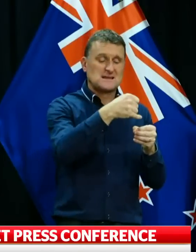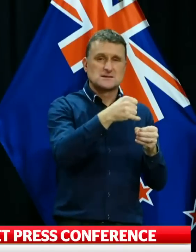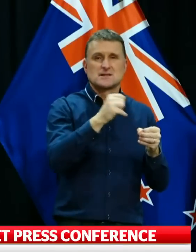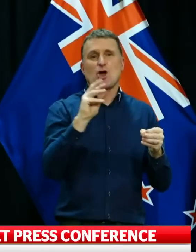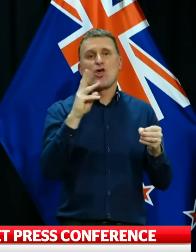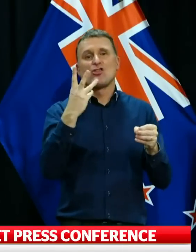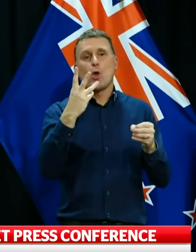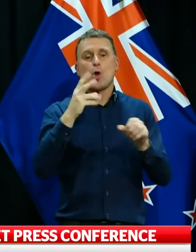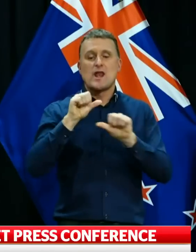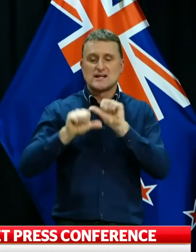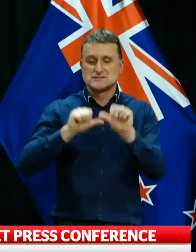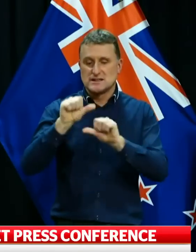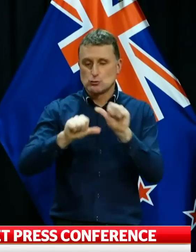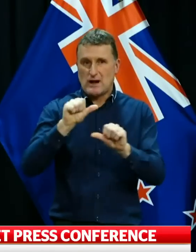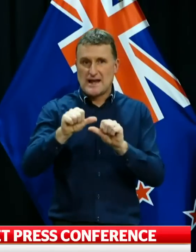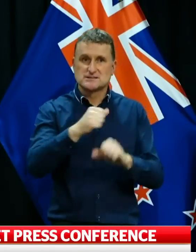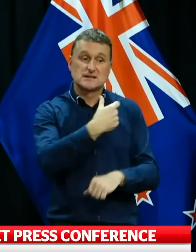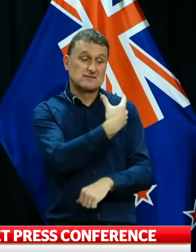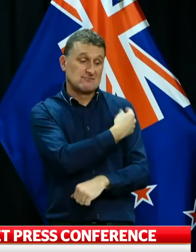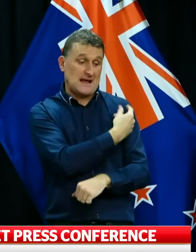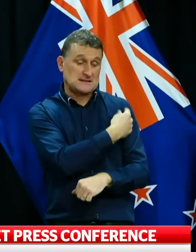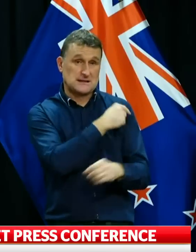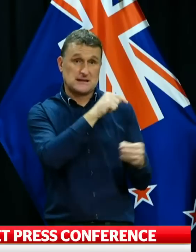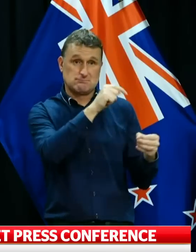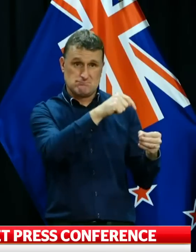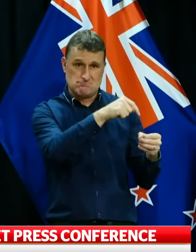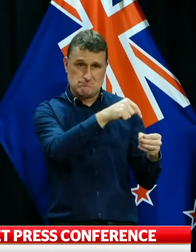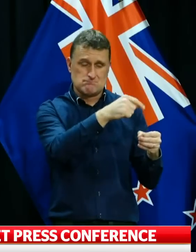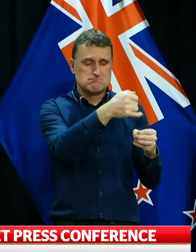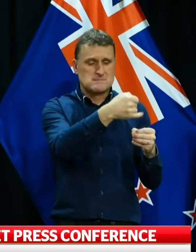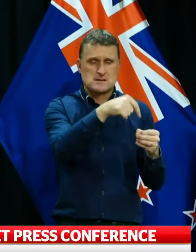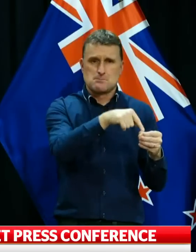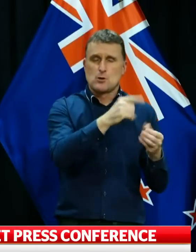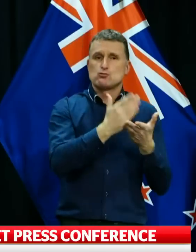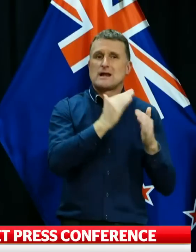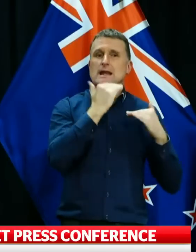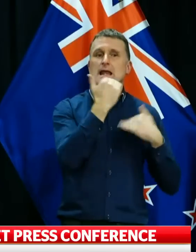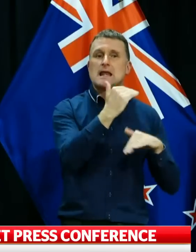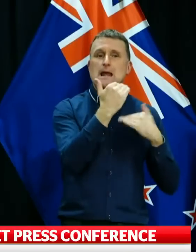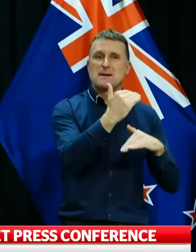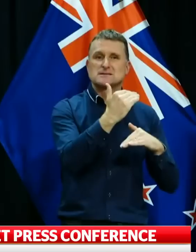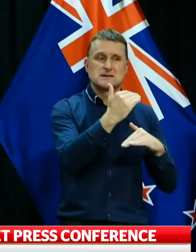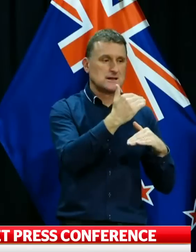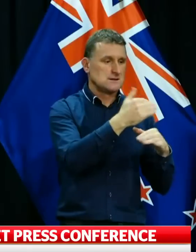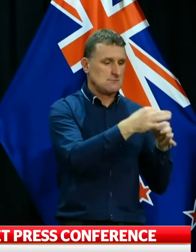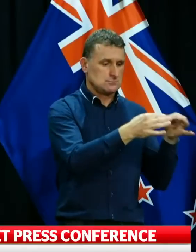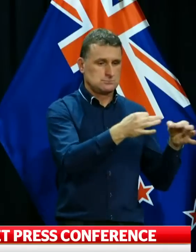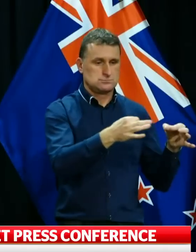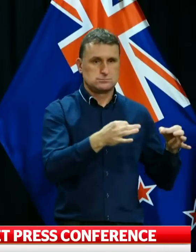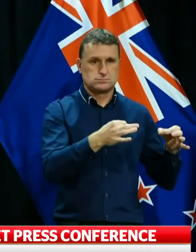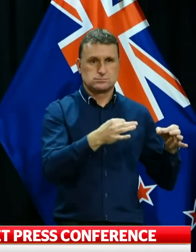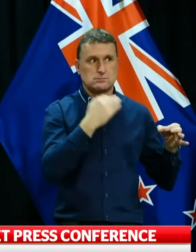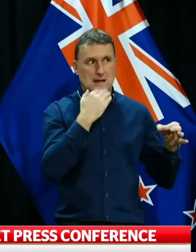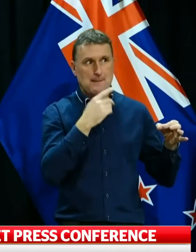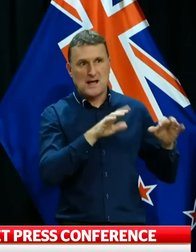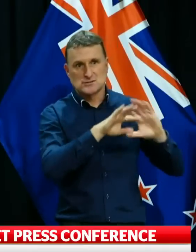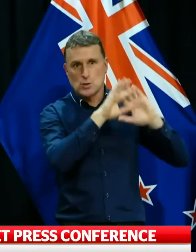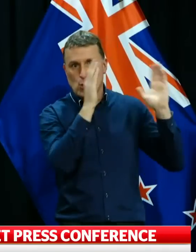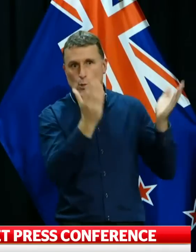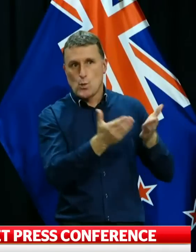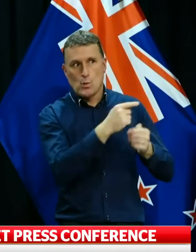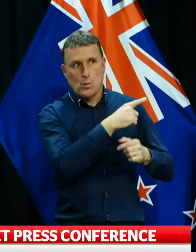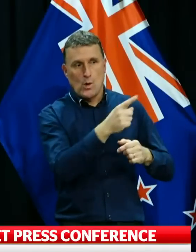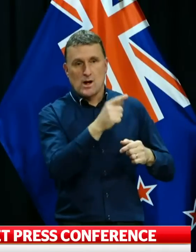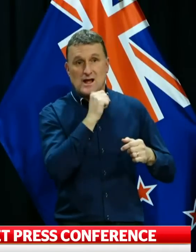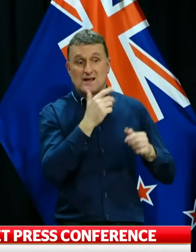vaccine, which would be an improvement, and there is very limited supplies of that vaccine available globally. Were we to have